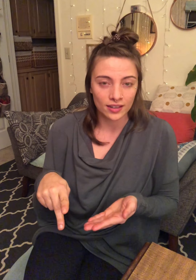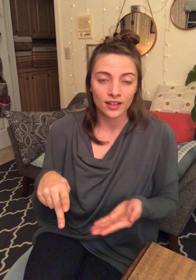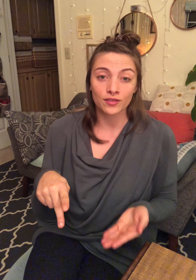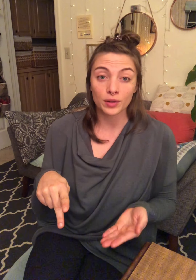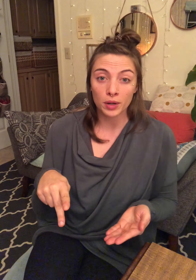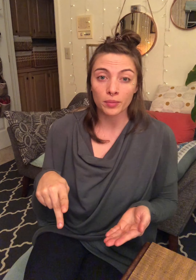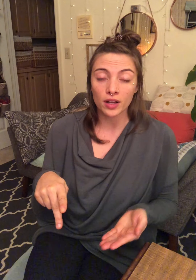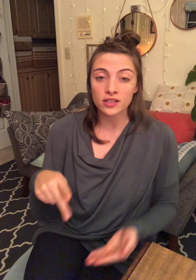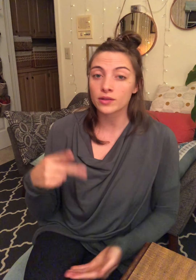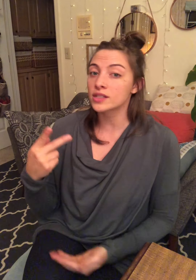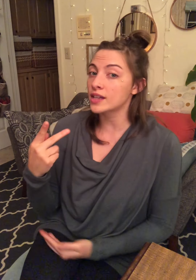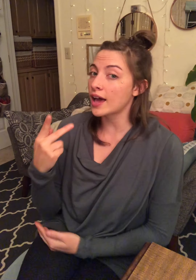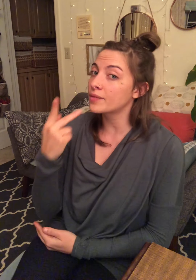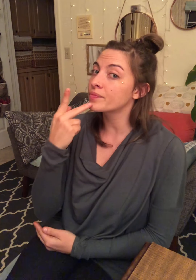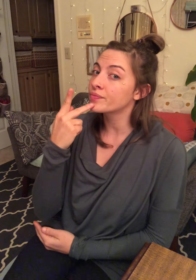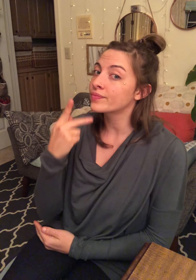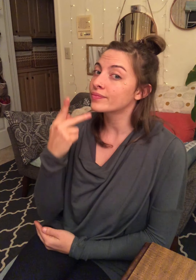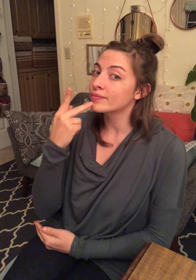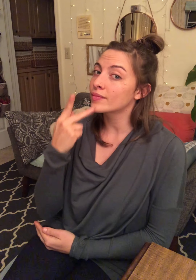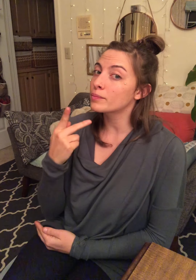for purple. So instead, pink.